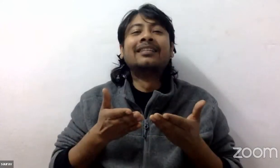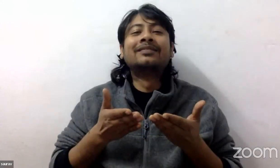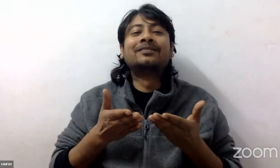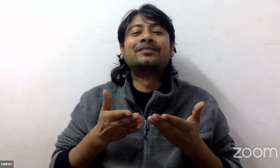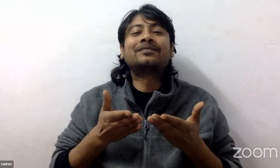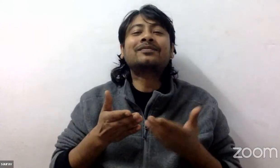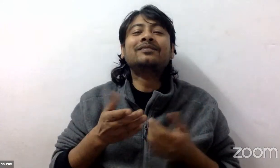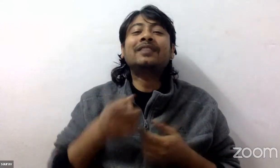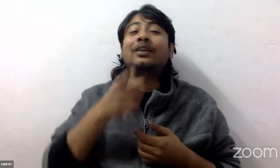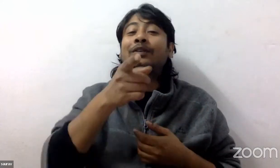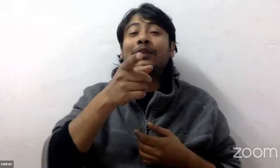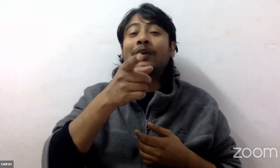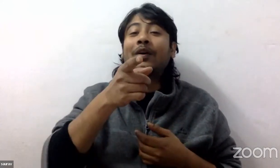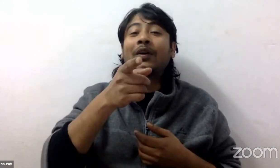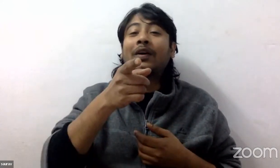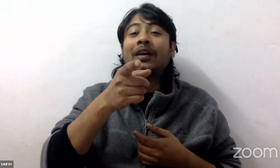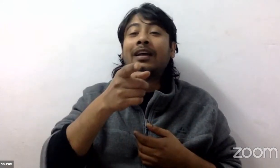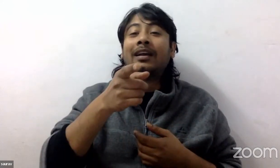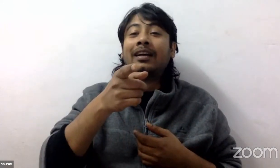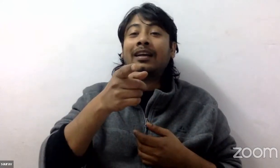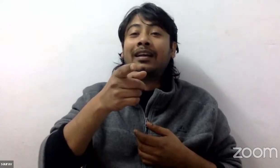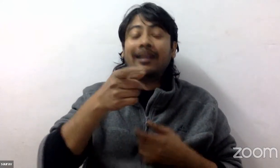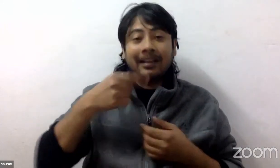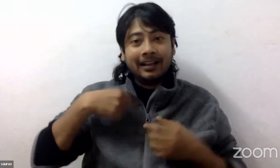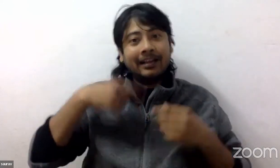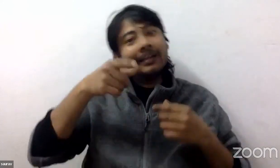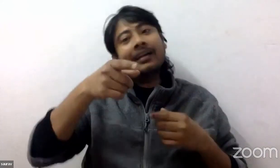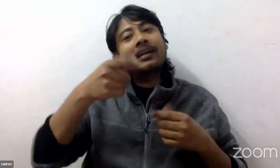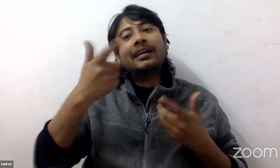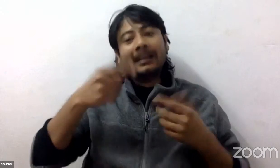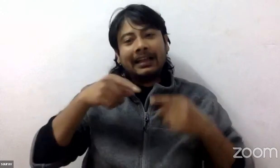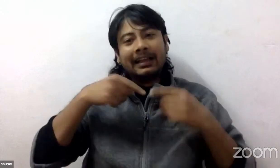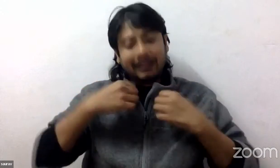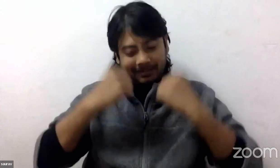are the alternatives in case we happen to accidentally break the fast?